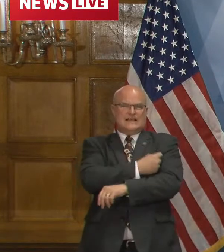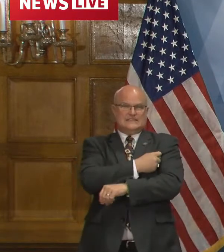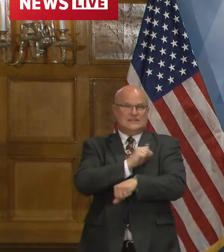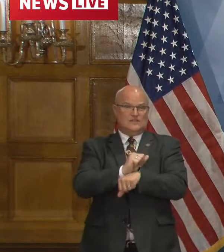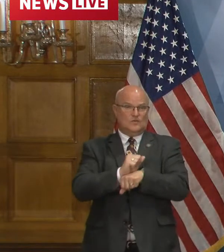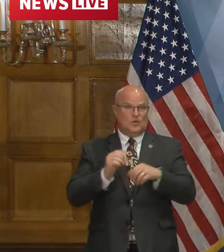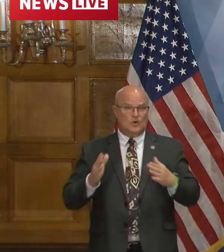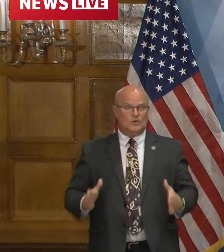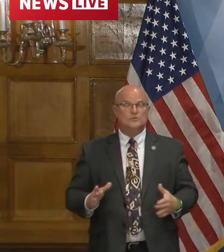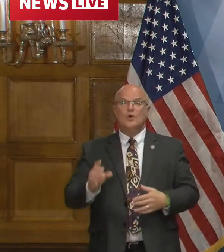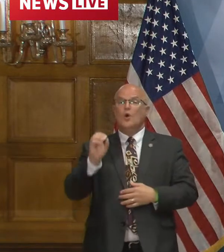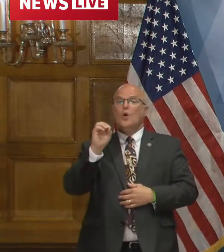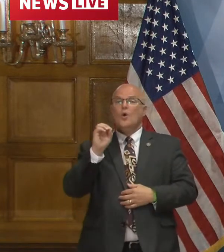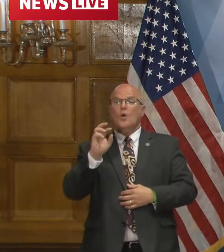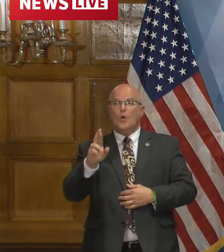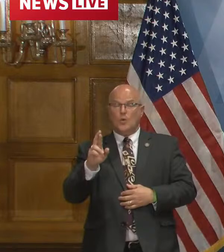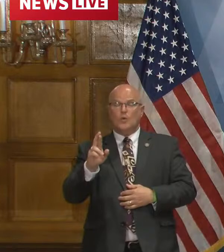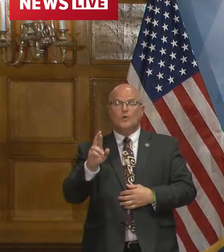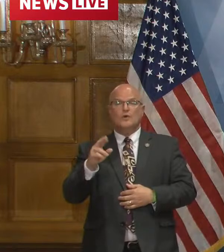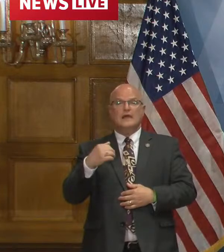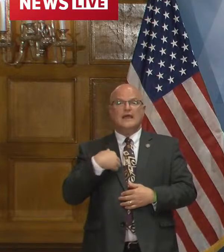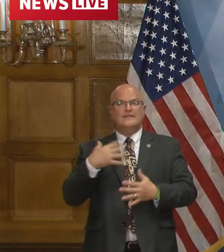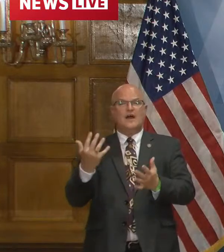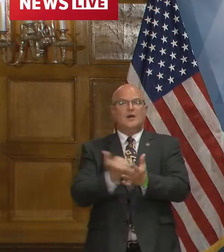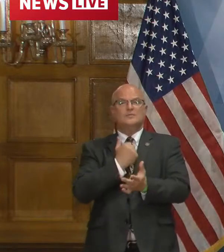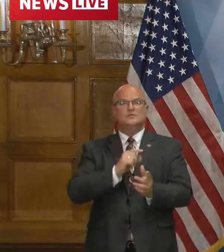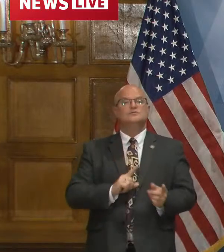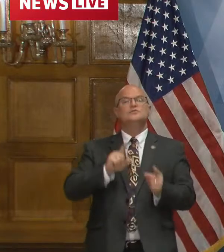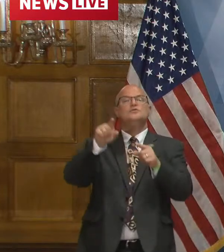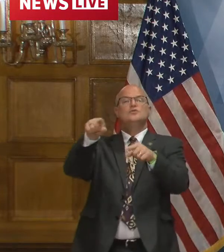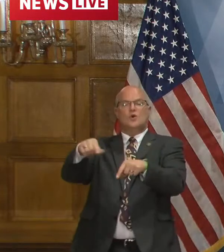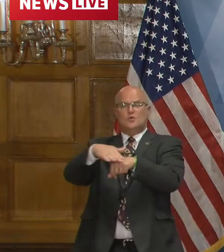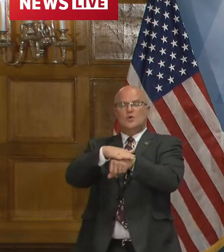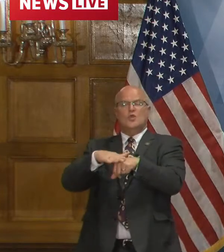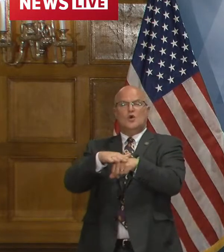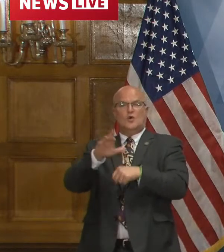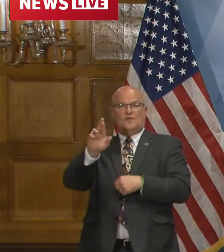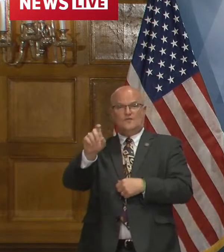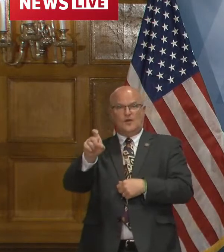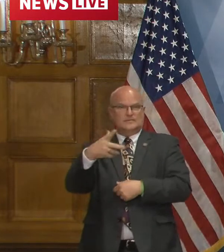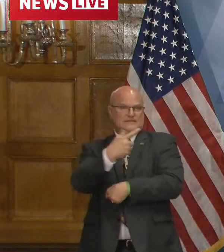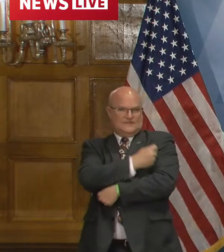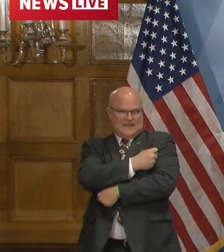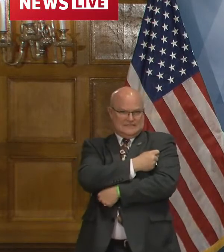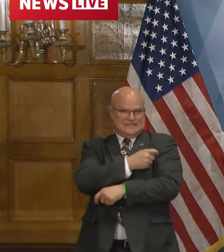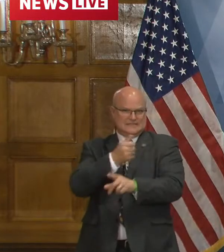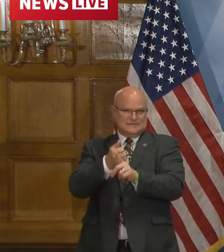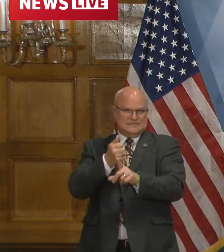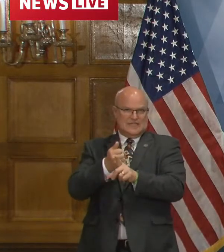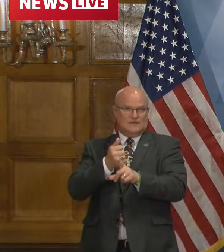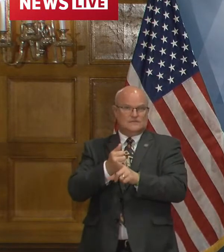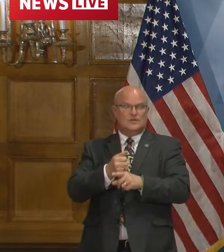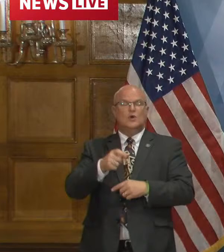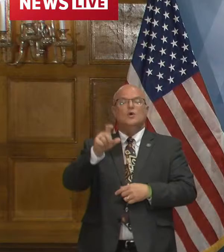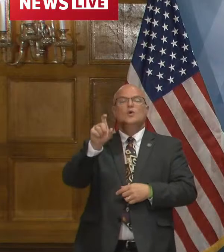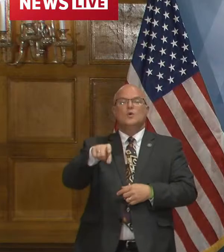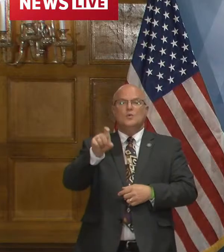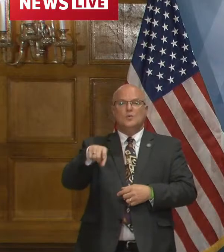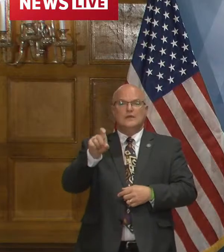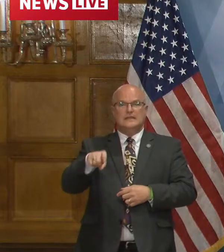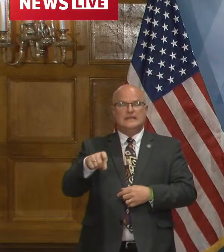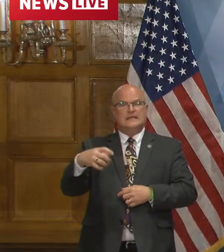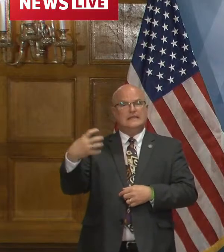of workers, or to give them opportunity to go to a local pharmacy and get the vaccination. We need